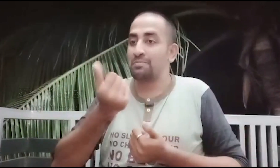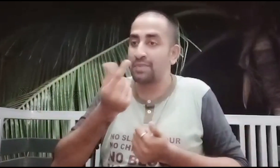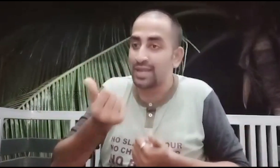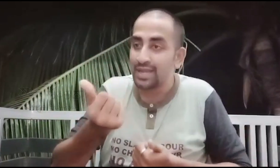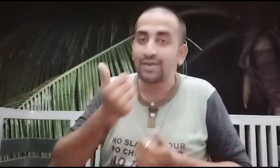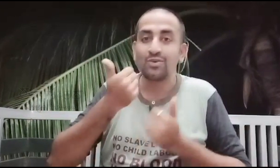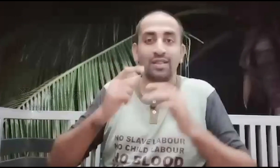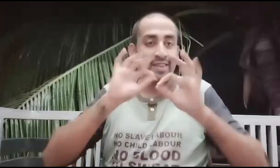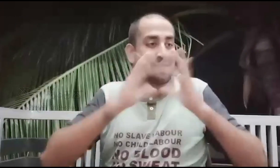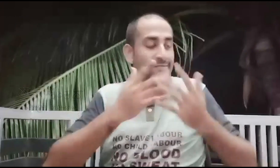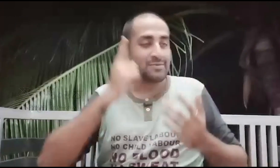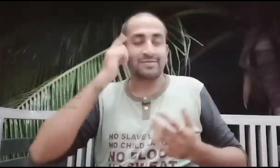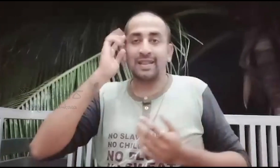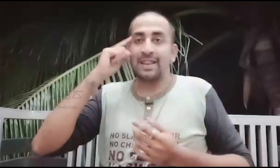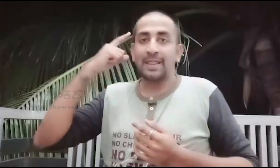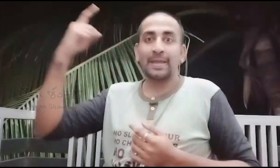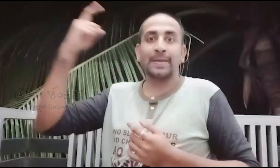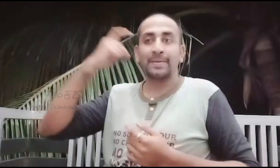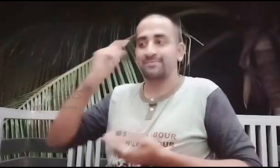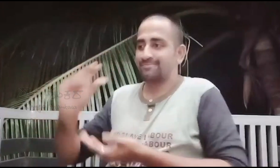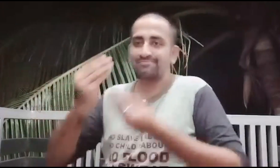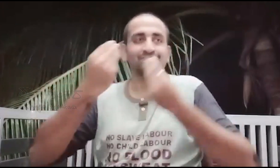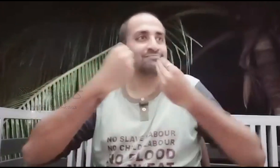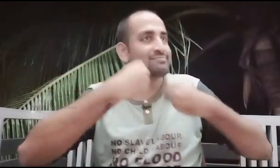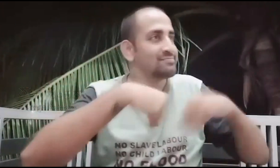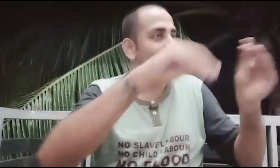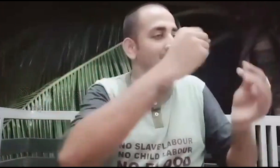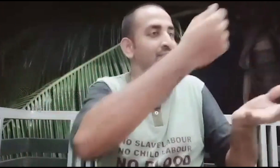I have so much money, I can look after a family if I wanted.